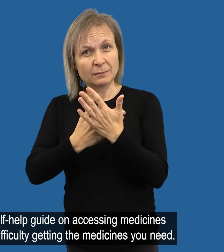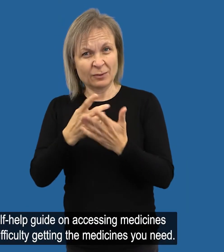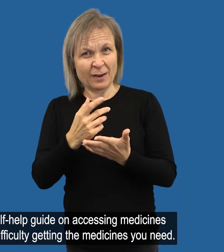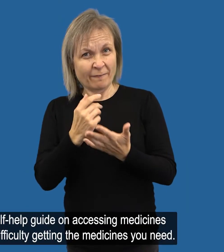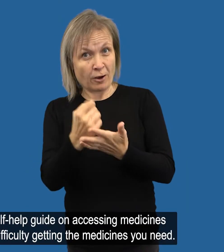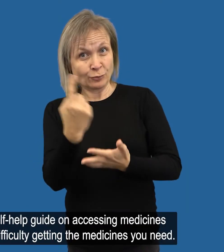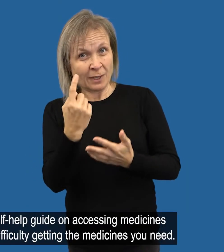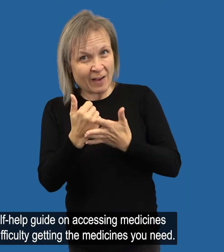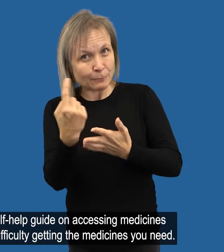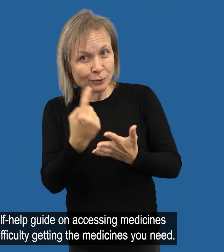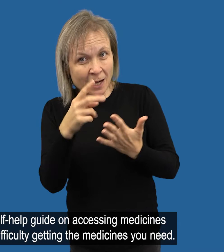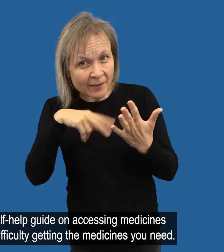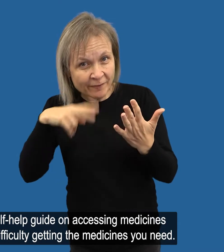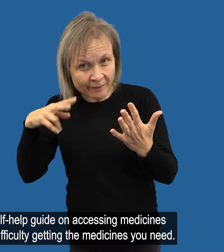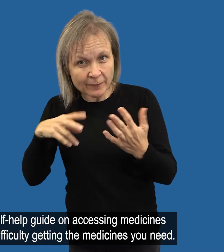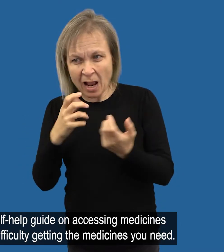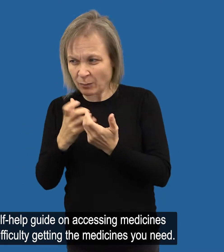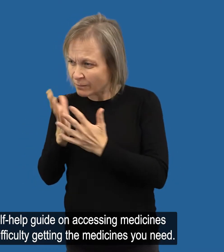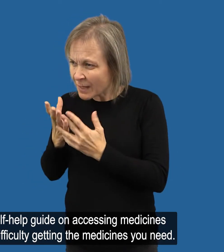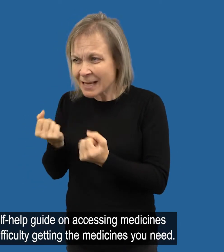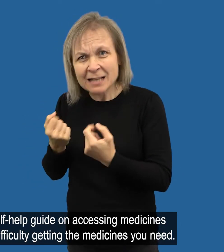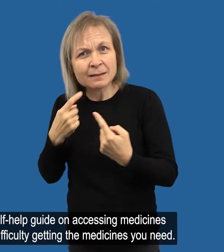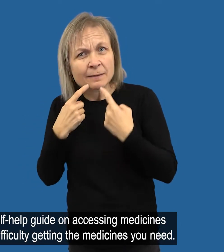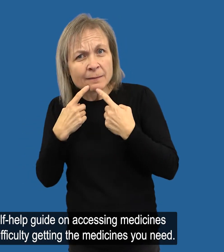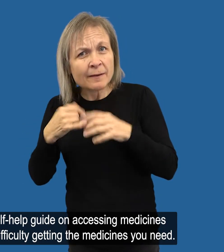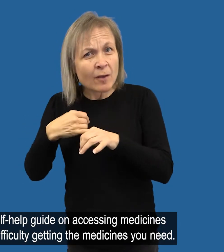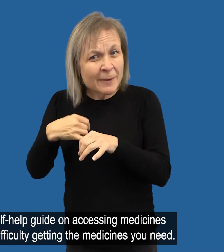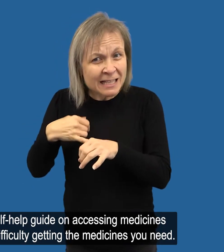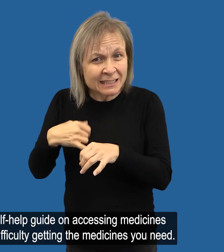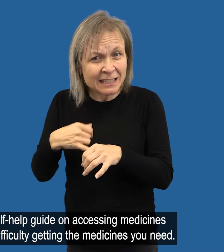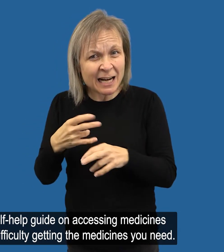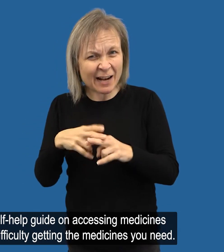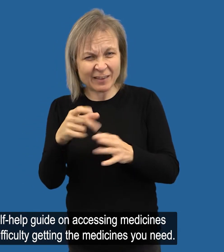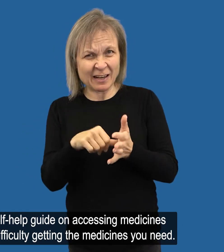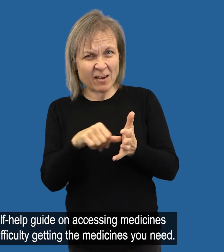Visit our self-help guide on accessing medicines if you have difficulty getting the medicines you need.